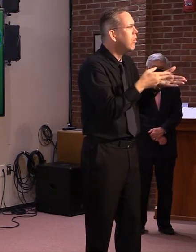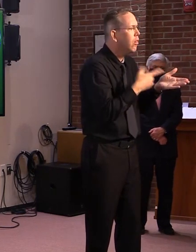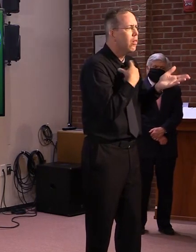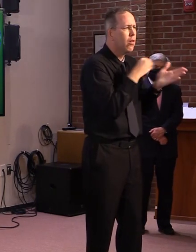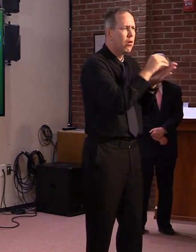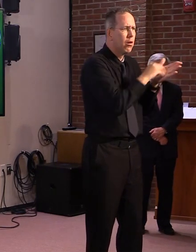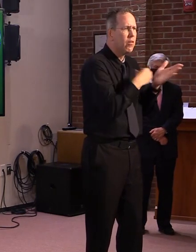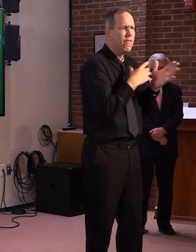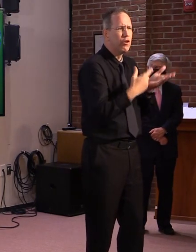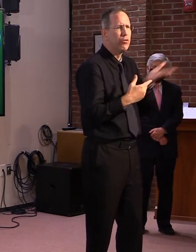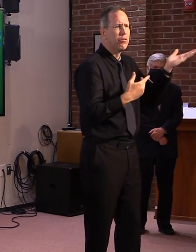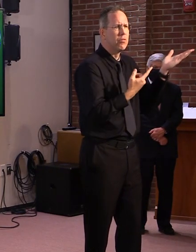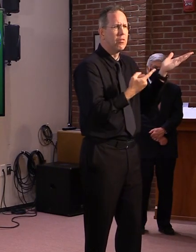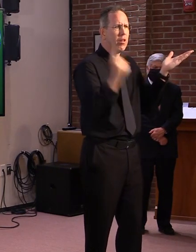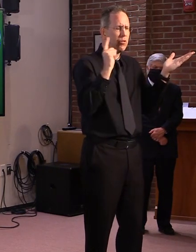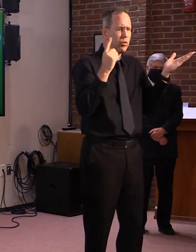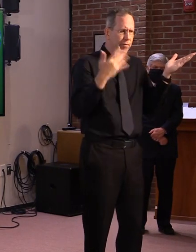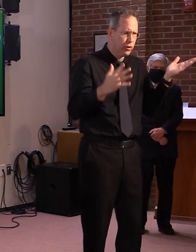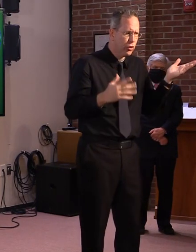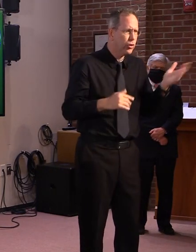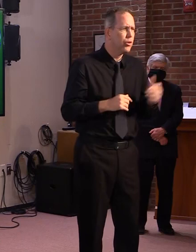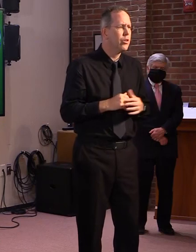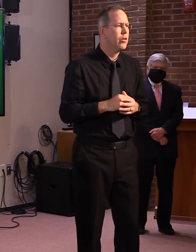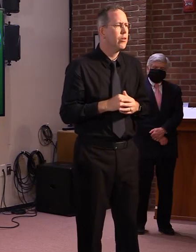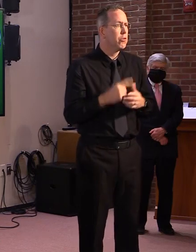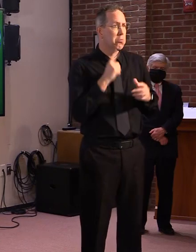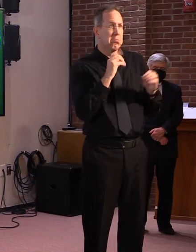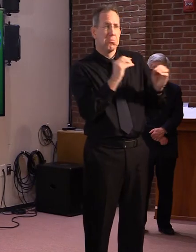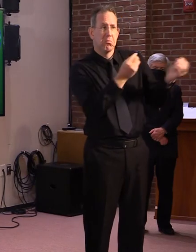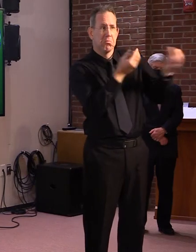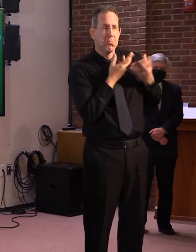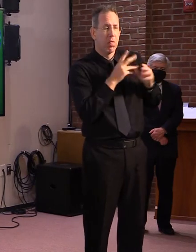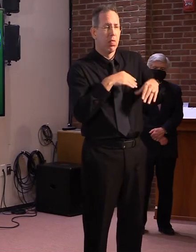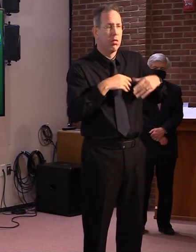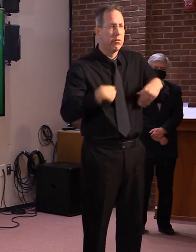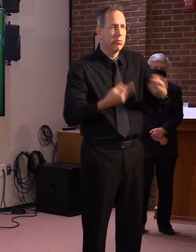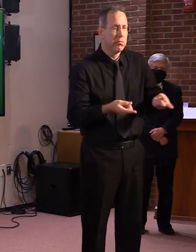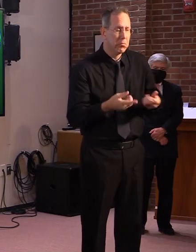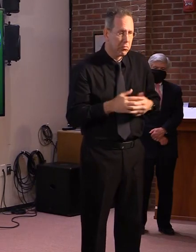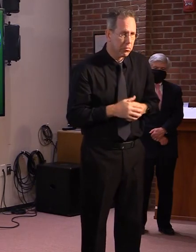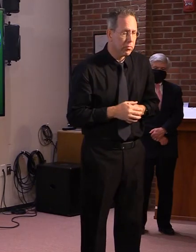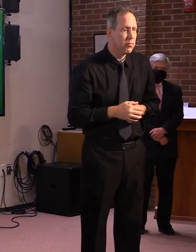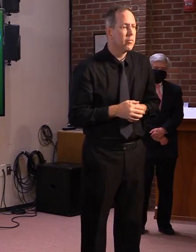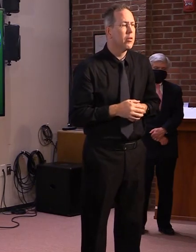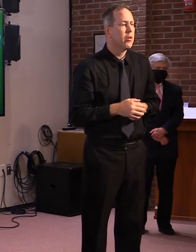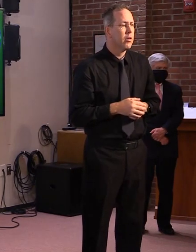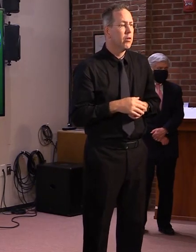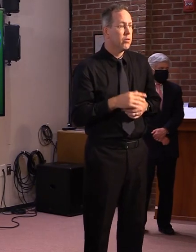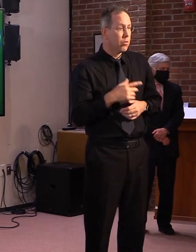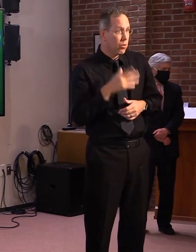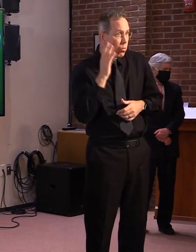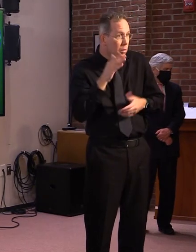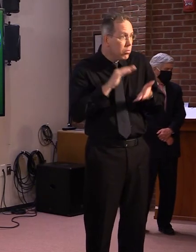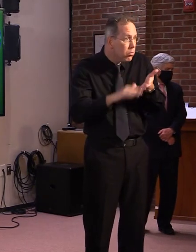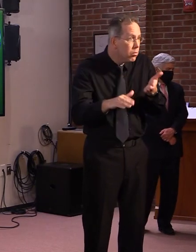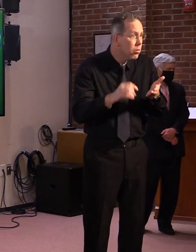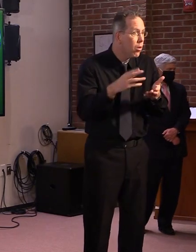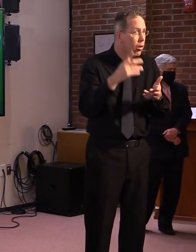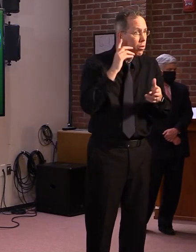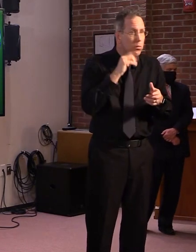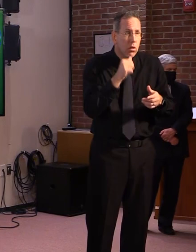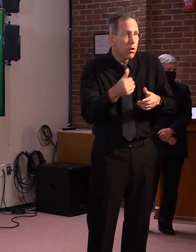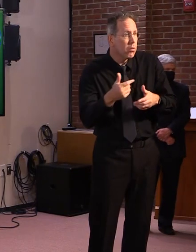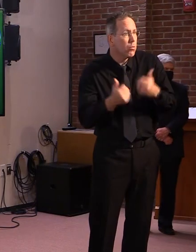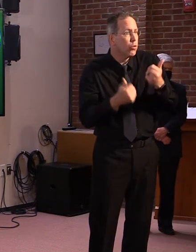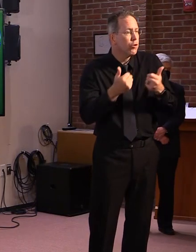have not heard anything back in terms of what that actually means in terms of people who work for the